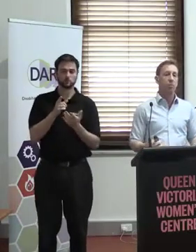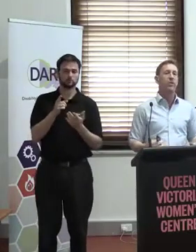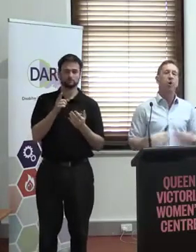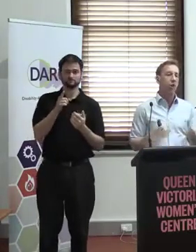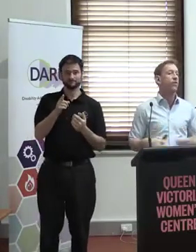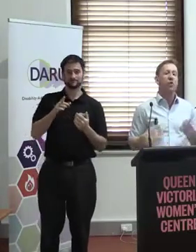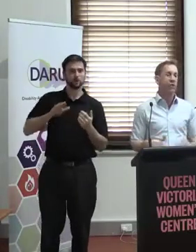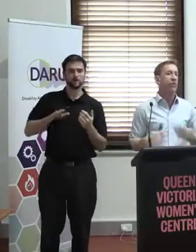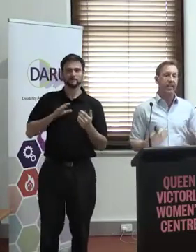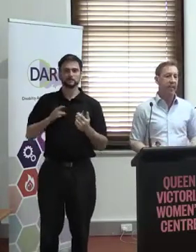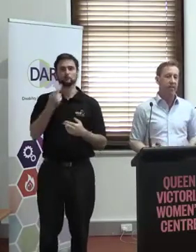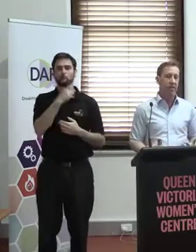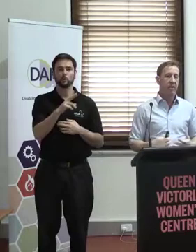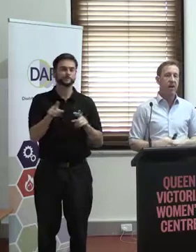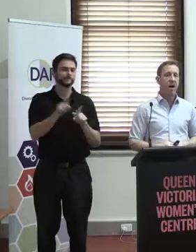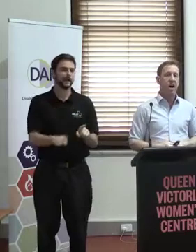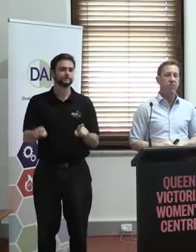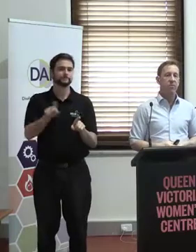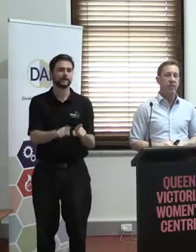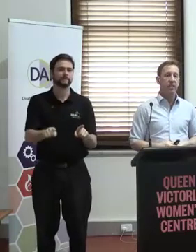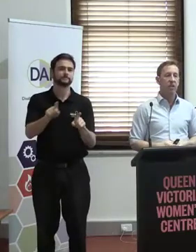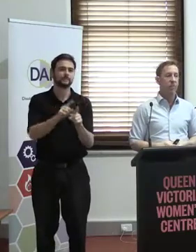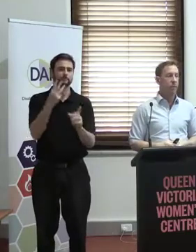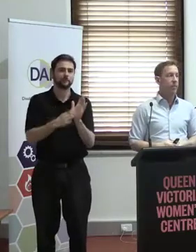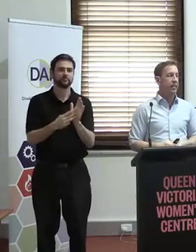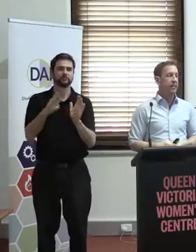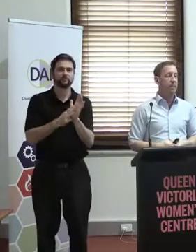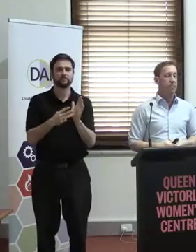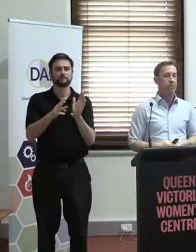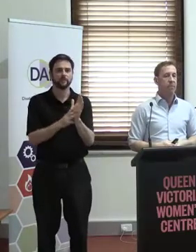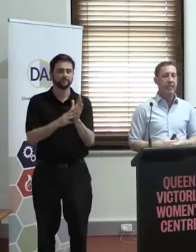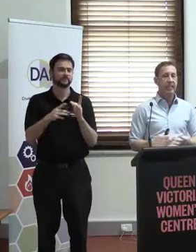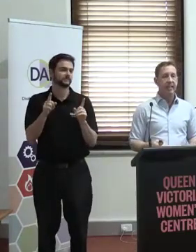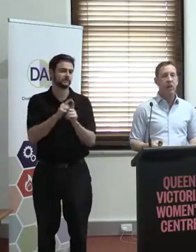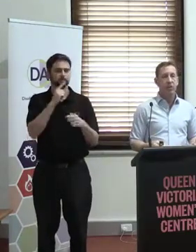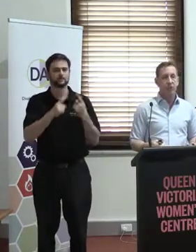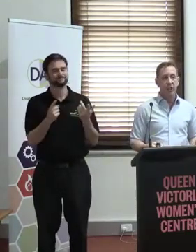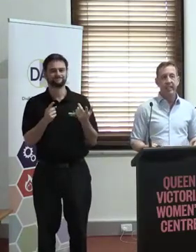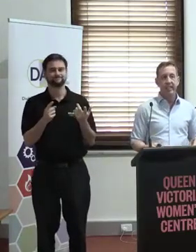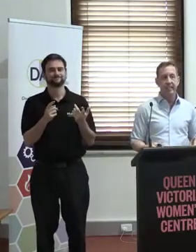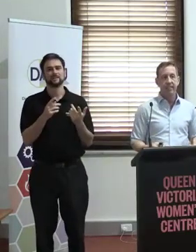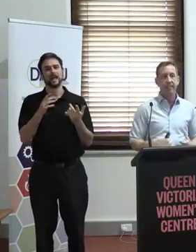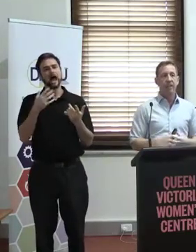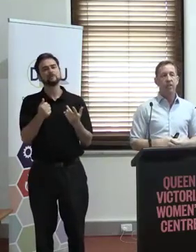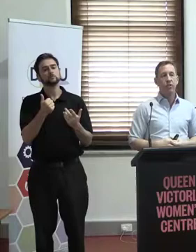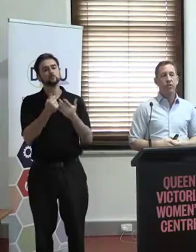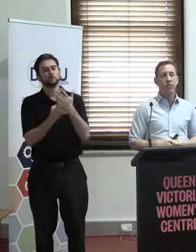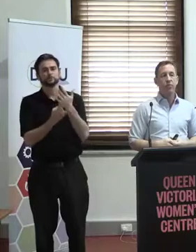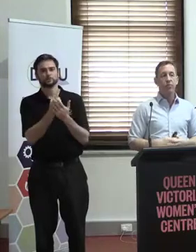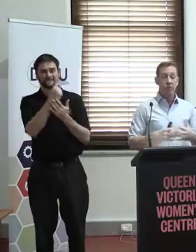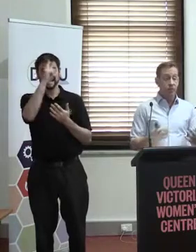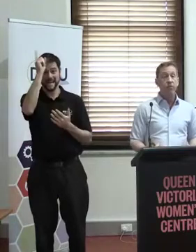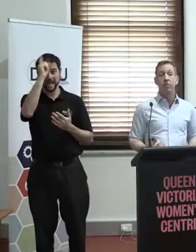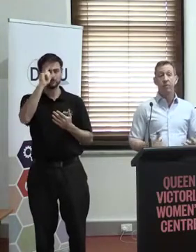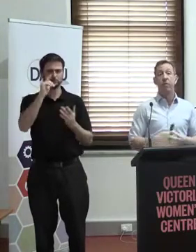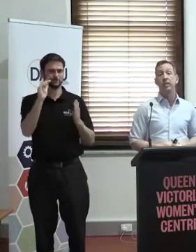and report it over and over again. We think there are probably some clear opportunities